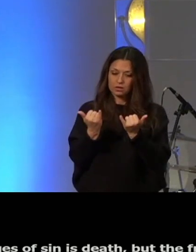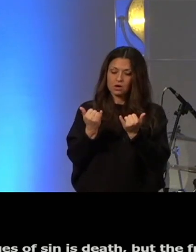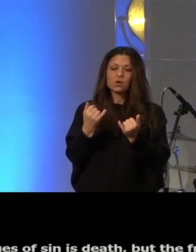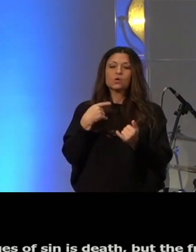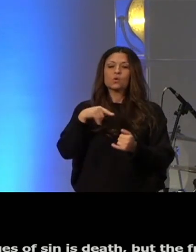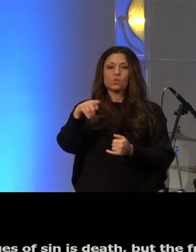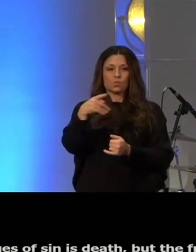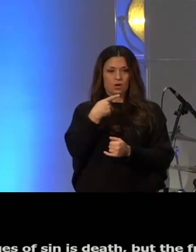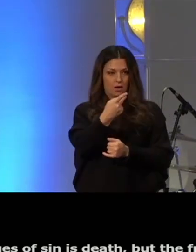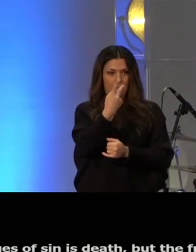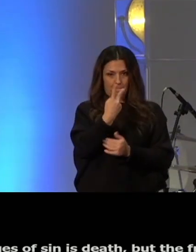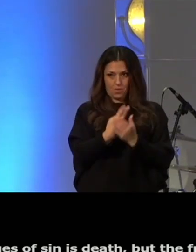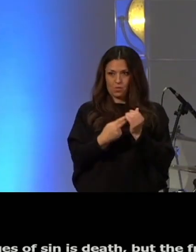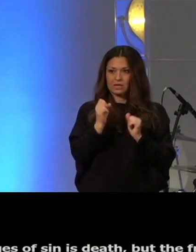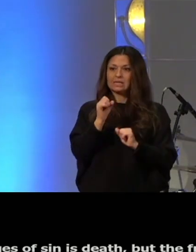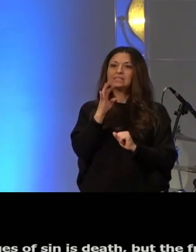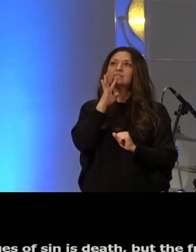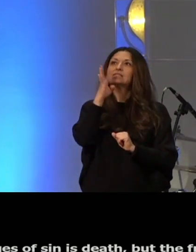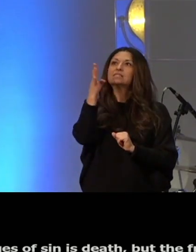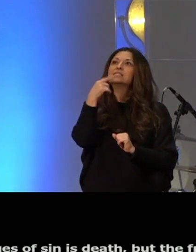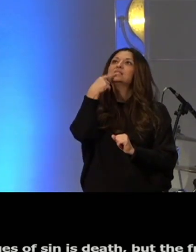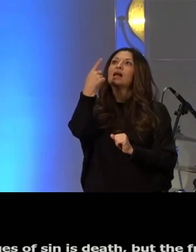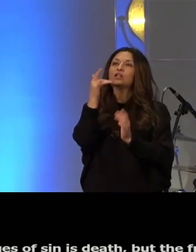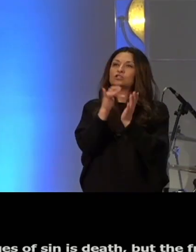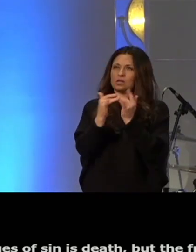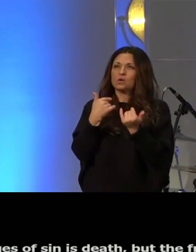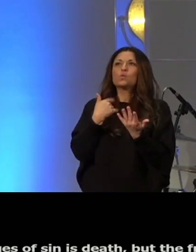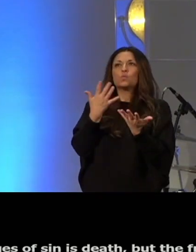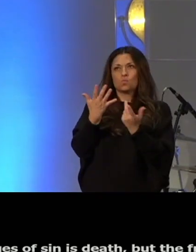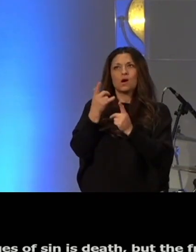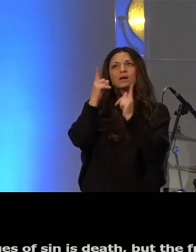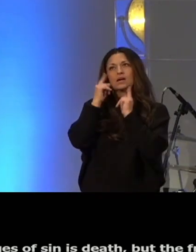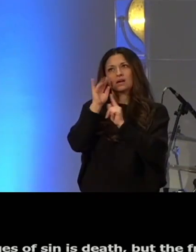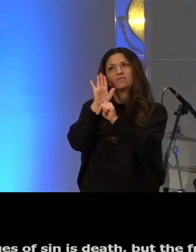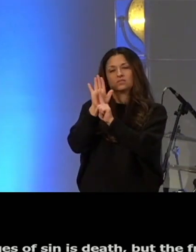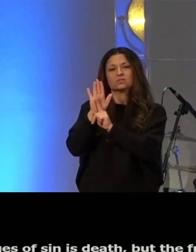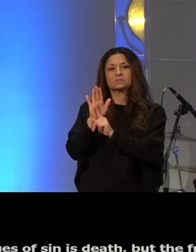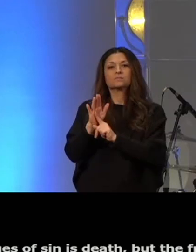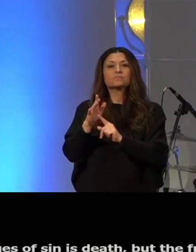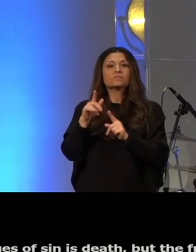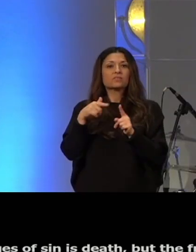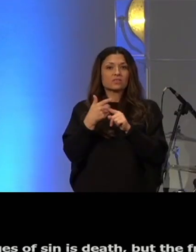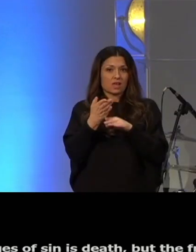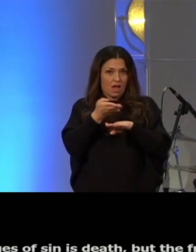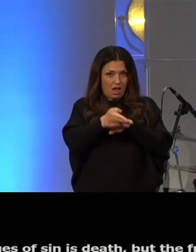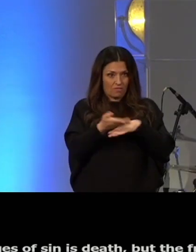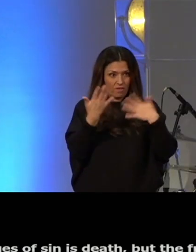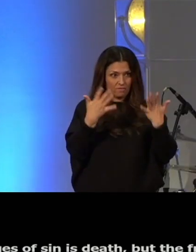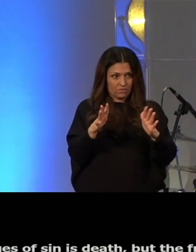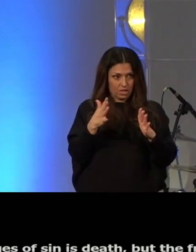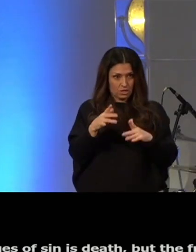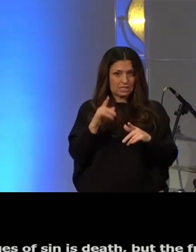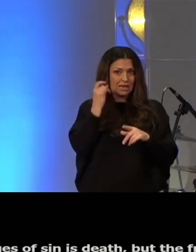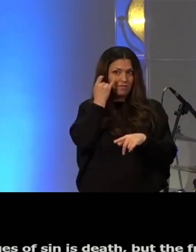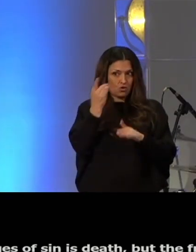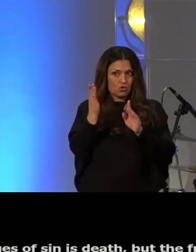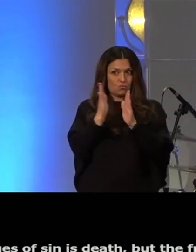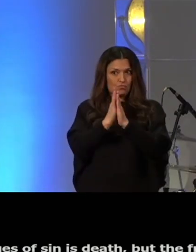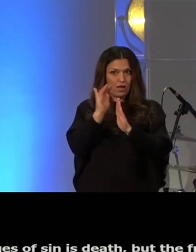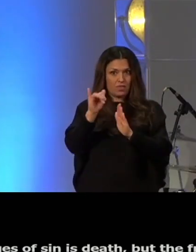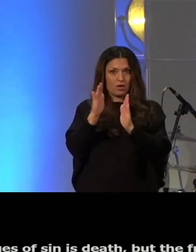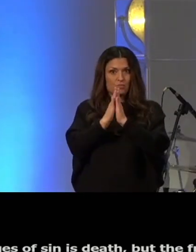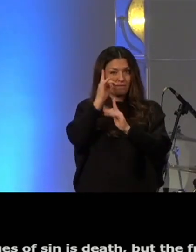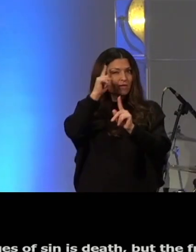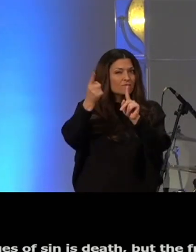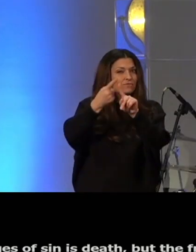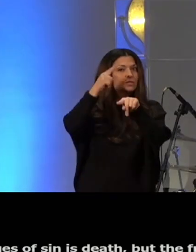both tell Jesus you'd like this gift, and after I lead us in this prayer, I'm going to ask you that if you've prayed that prayer for the first time, if you'd raise your